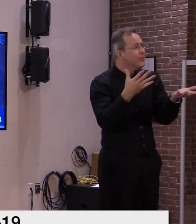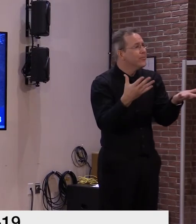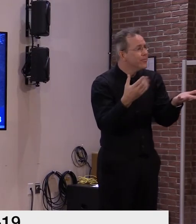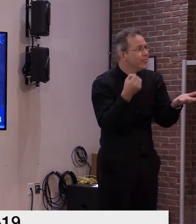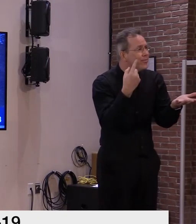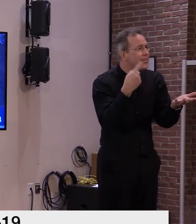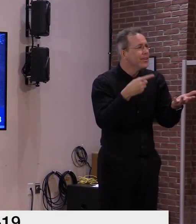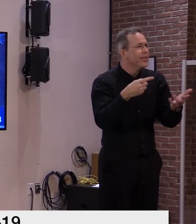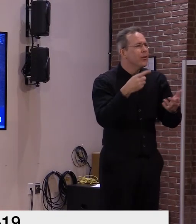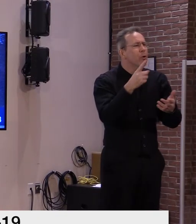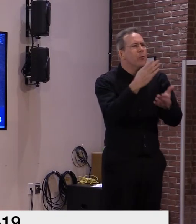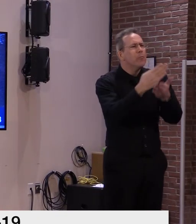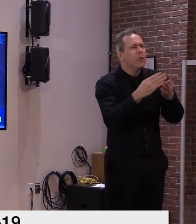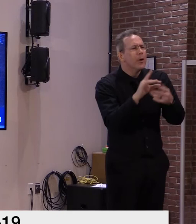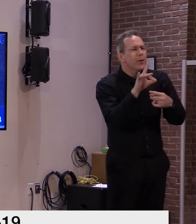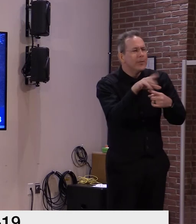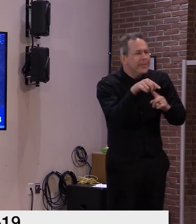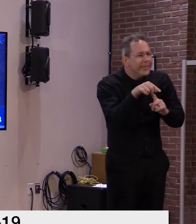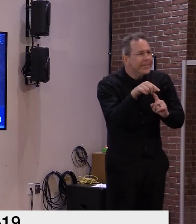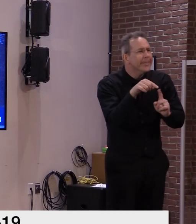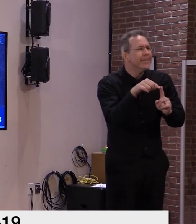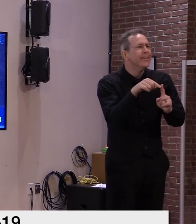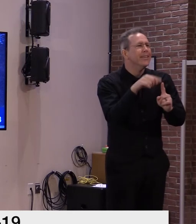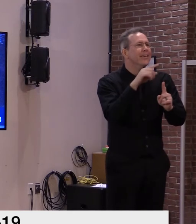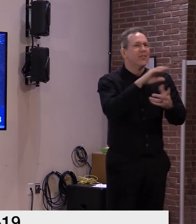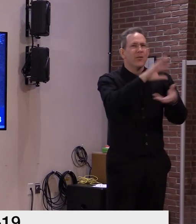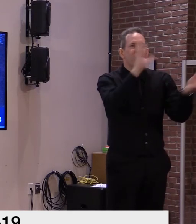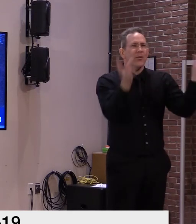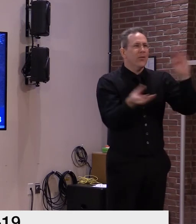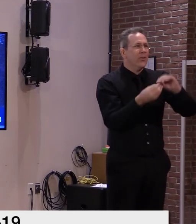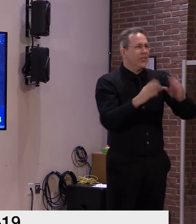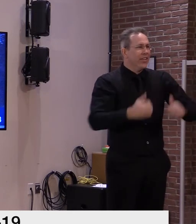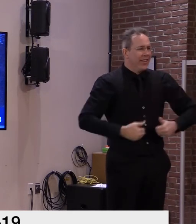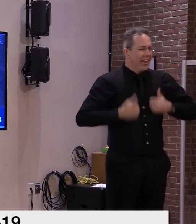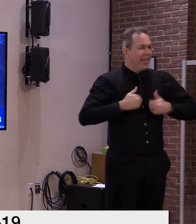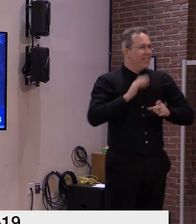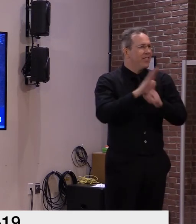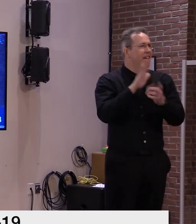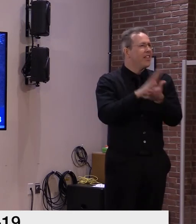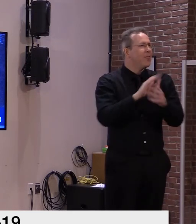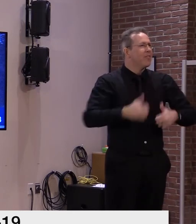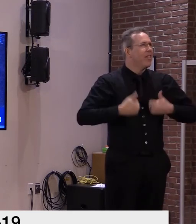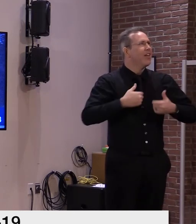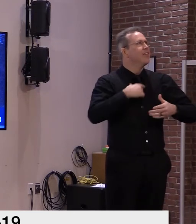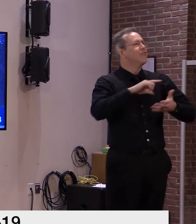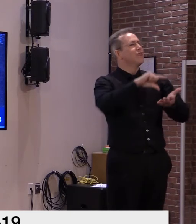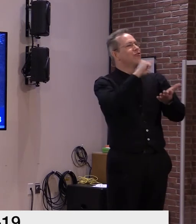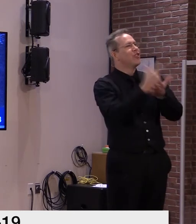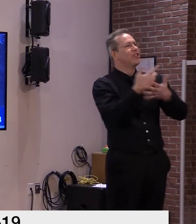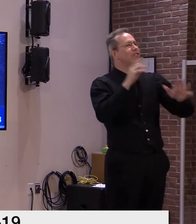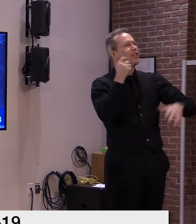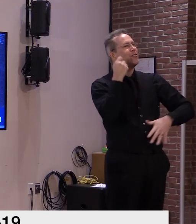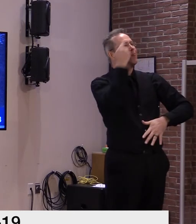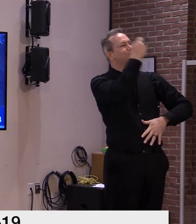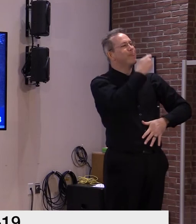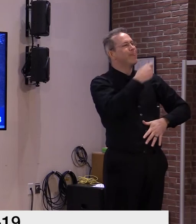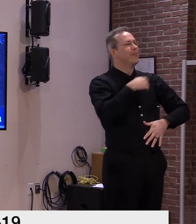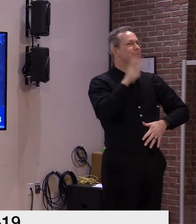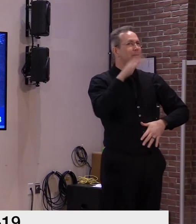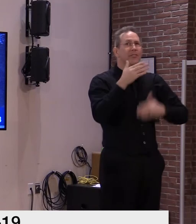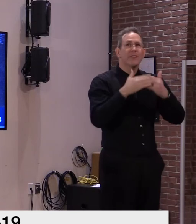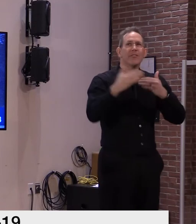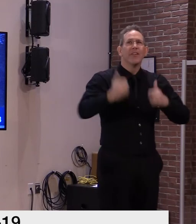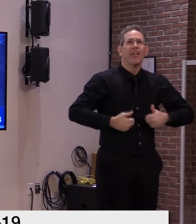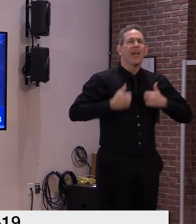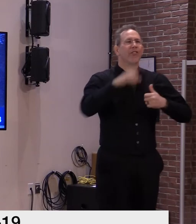academic career. And I know schools have been really focused on ensuring the seniors are able to move on to their next plans. But, you know, again,